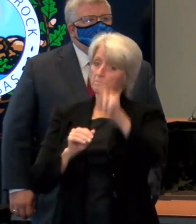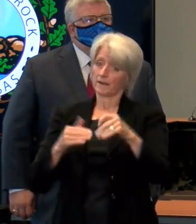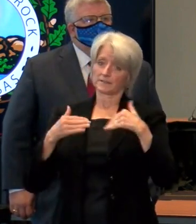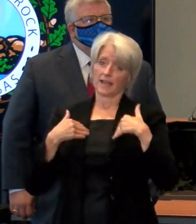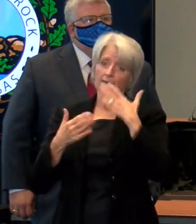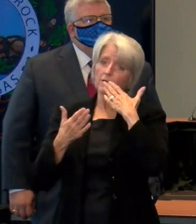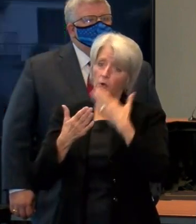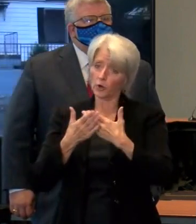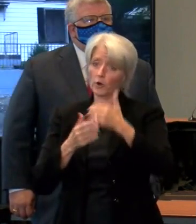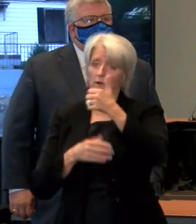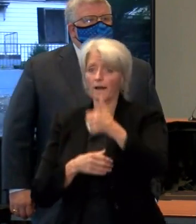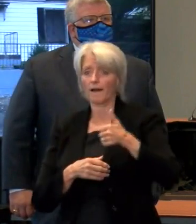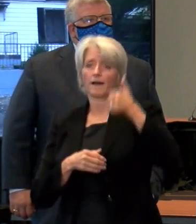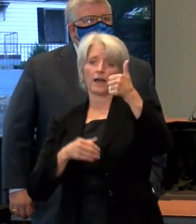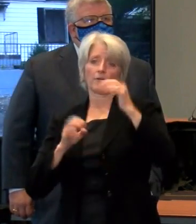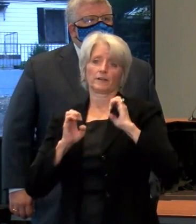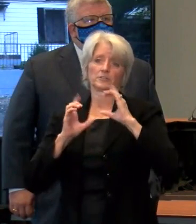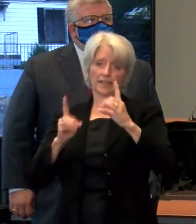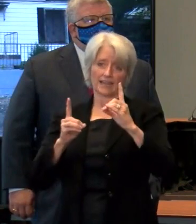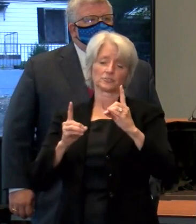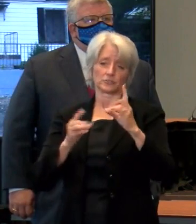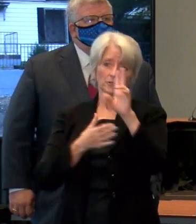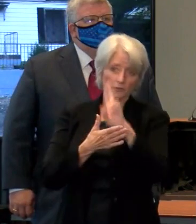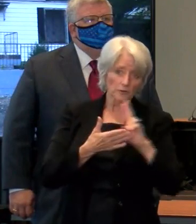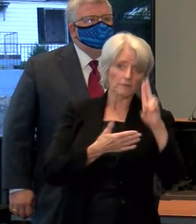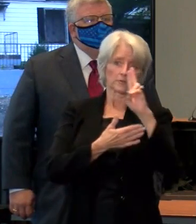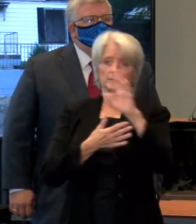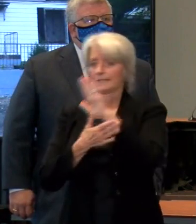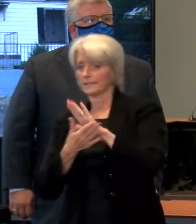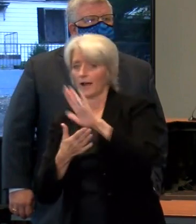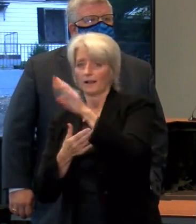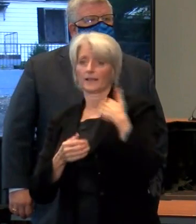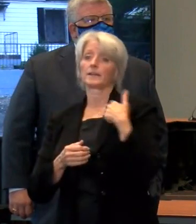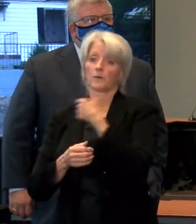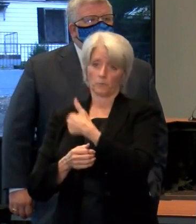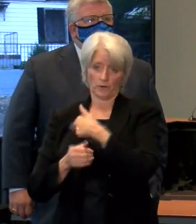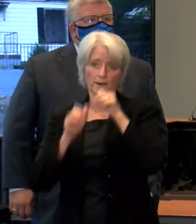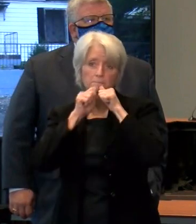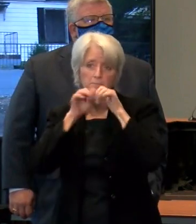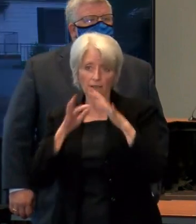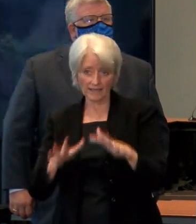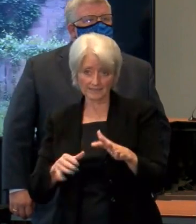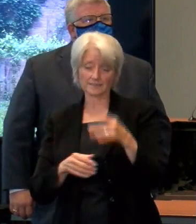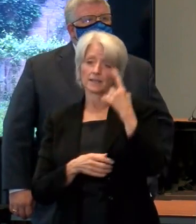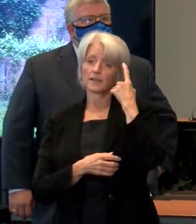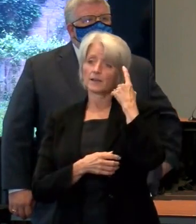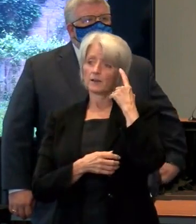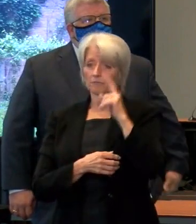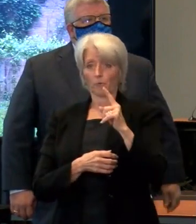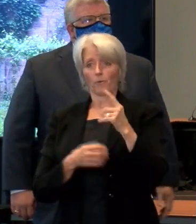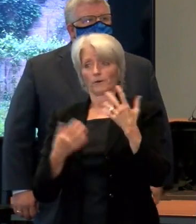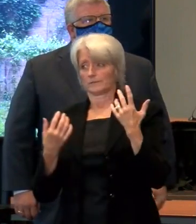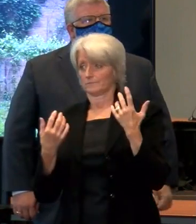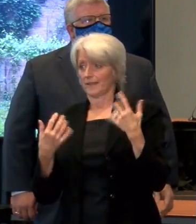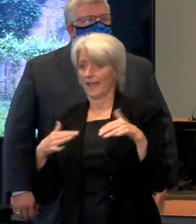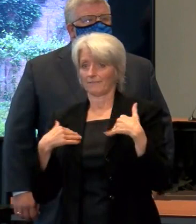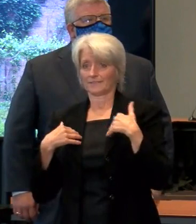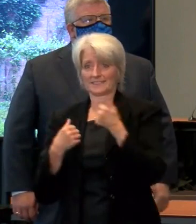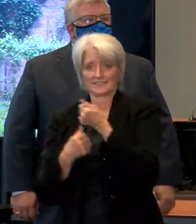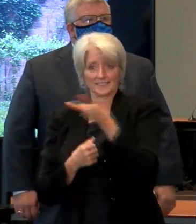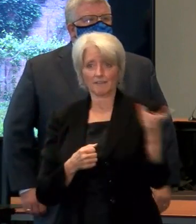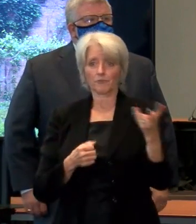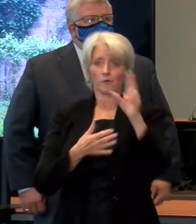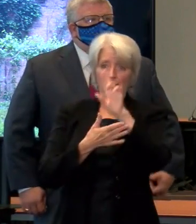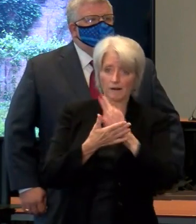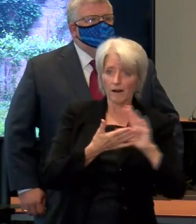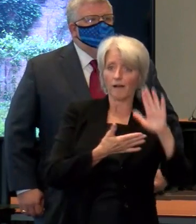system and a higher education university and college. And so we're blessed to have a plethora of colleges and universities